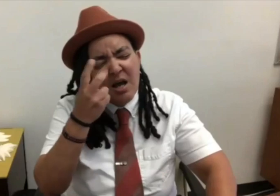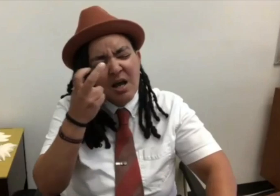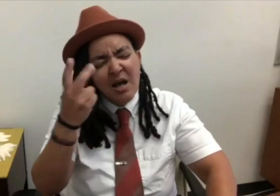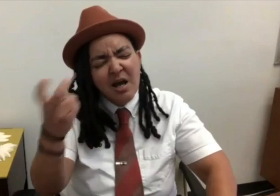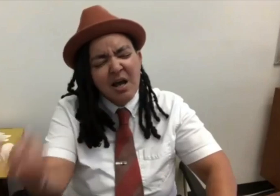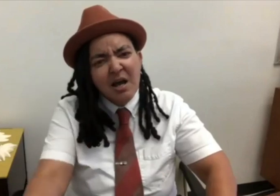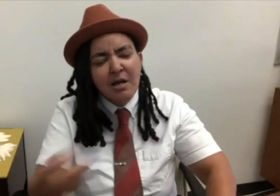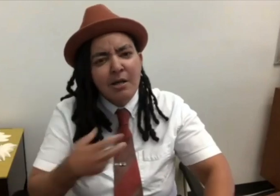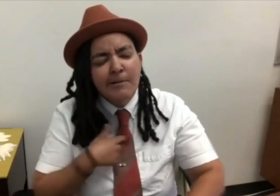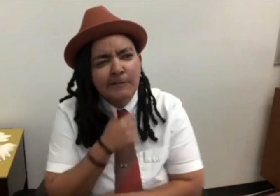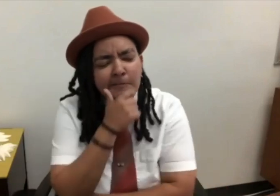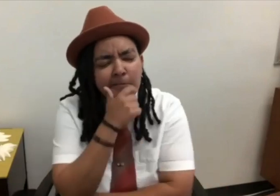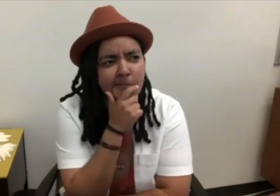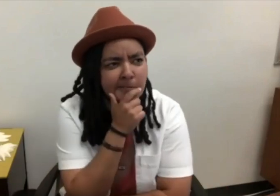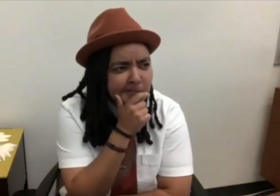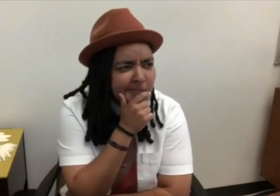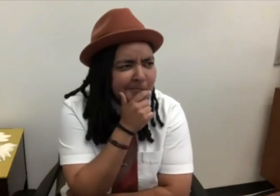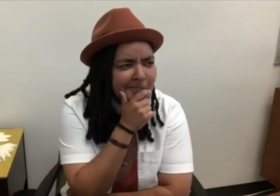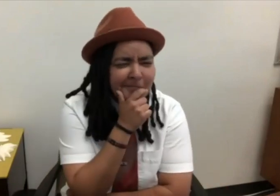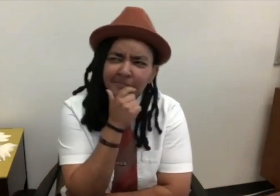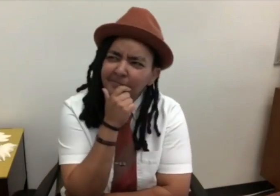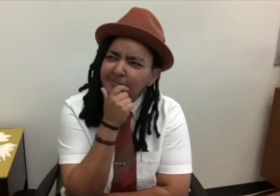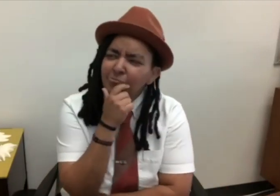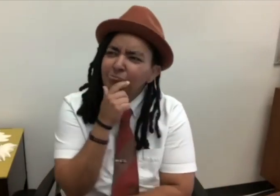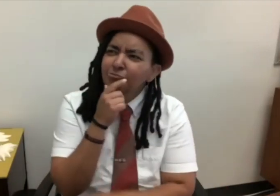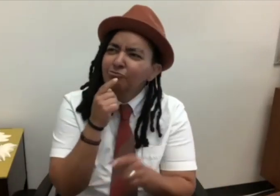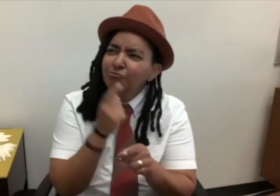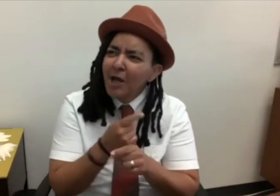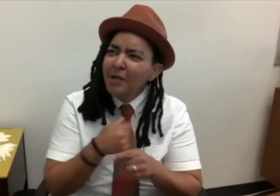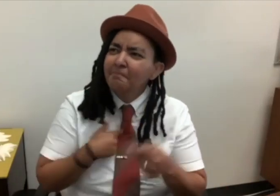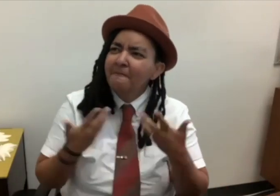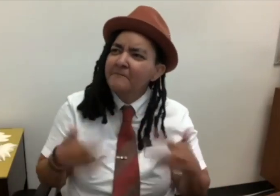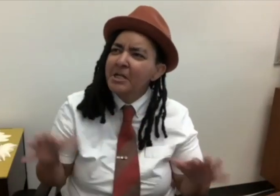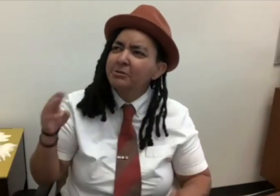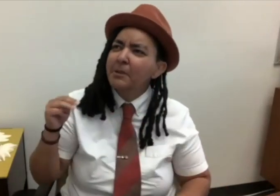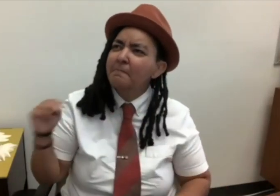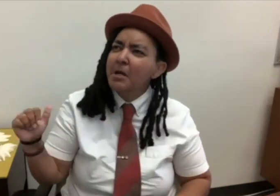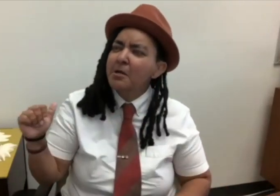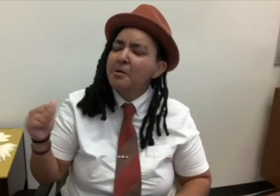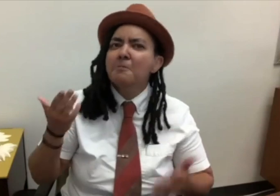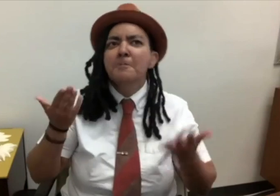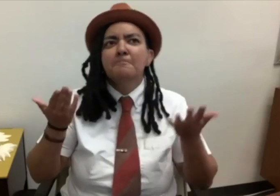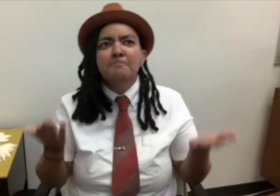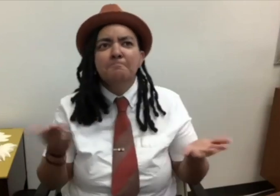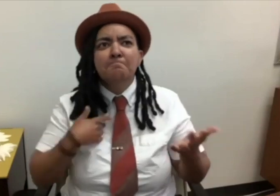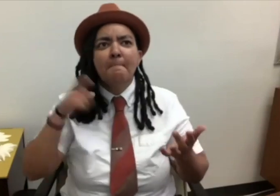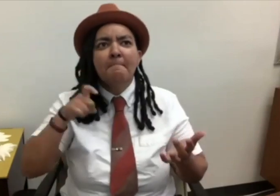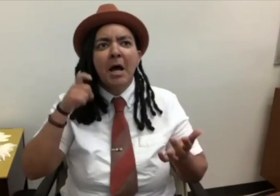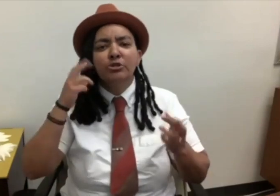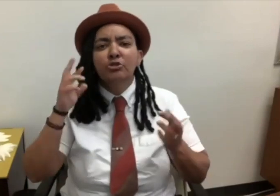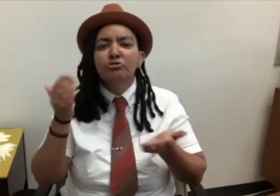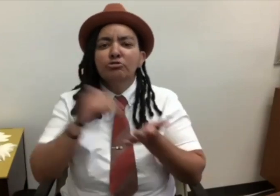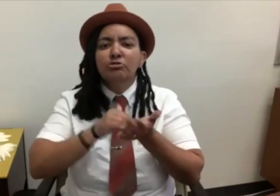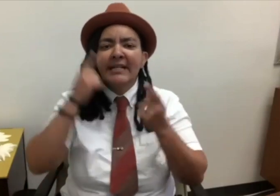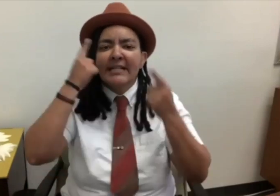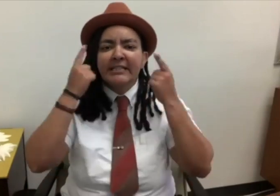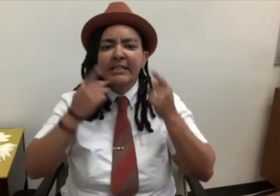And I thought to myself, that did not absolutely make any sense whatsoever. I realized I had finished